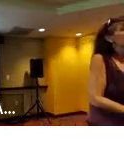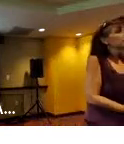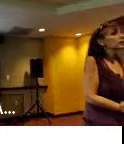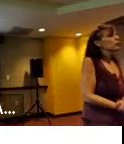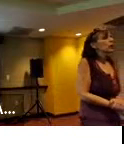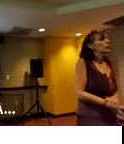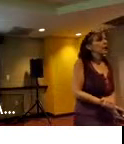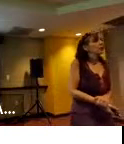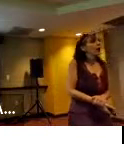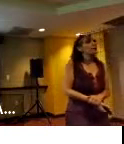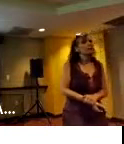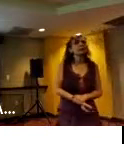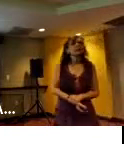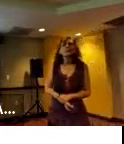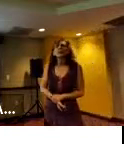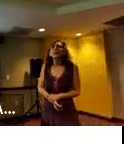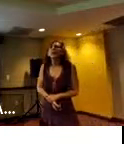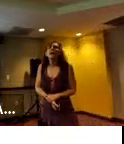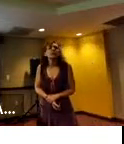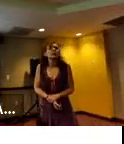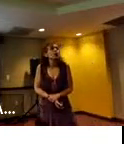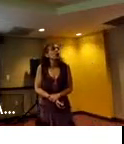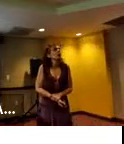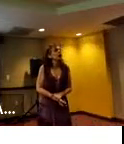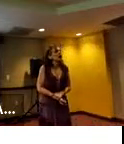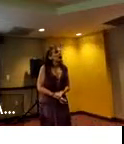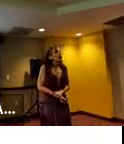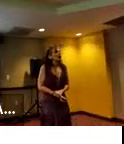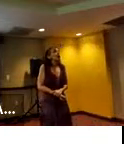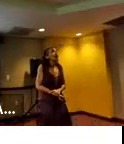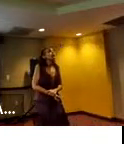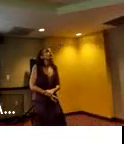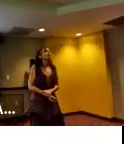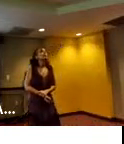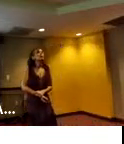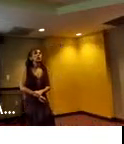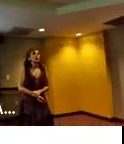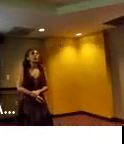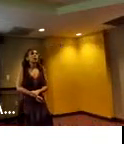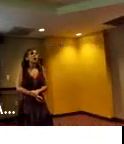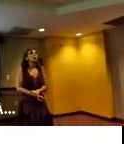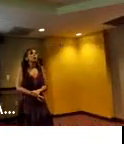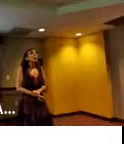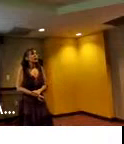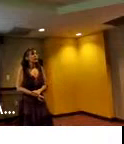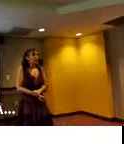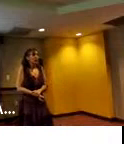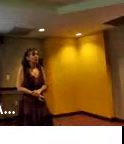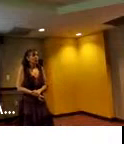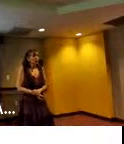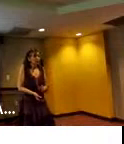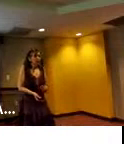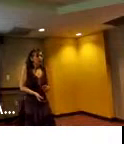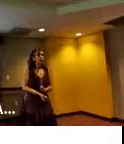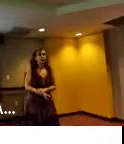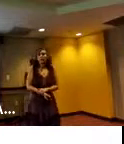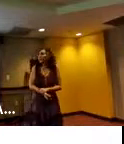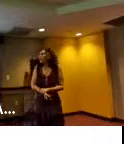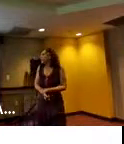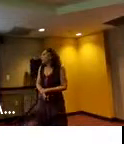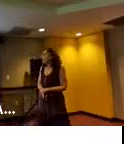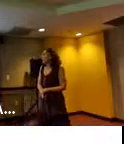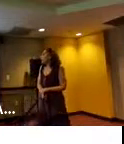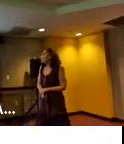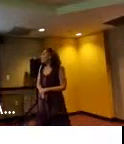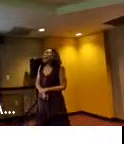involved in inventing the World Wide Web, specifically at CERN. He was a scientist at CERN along with Tim